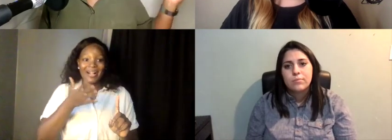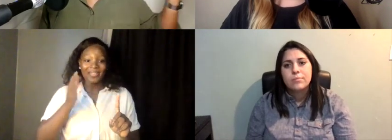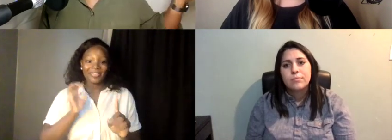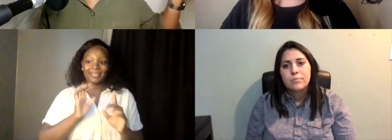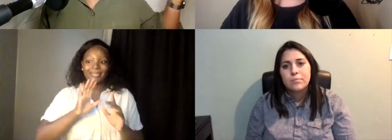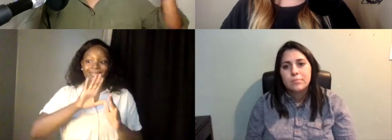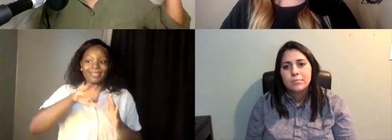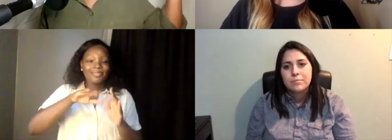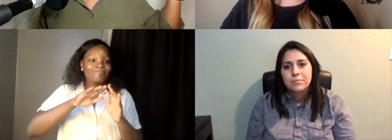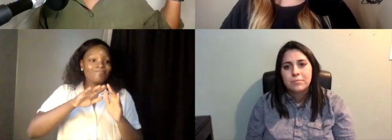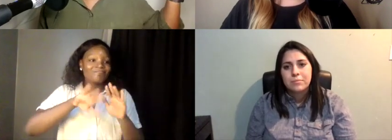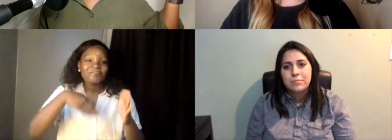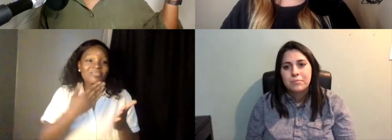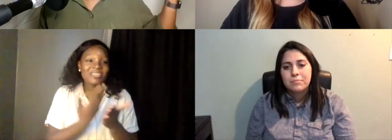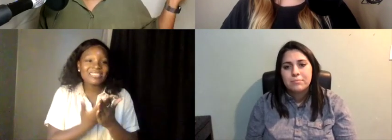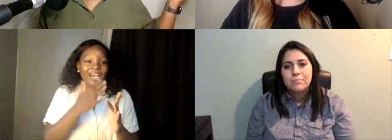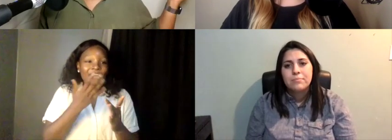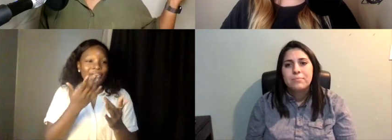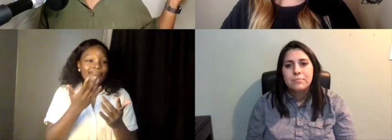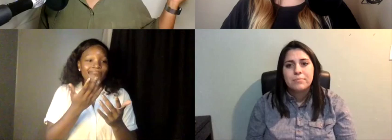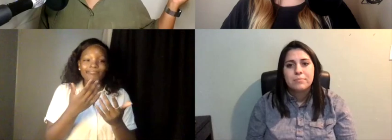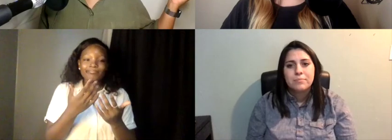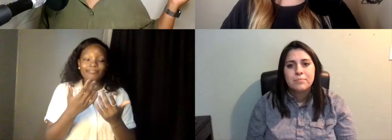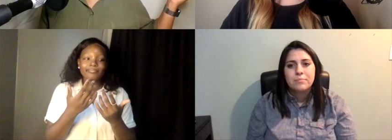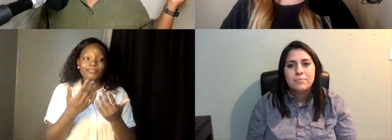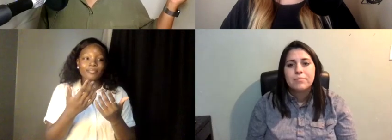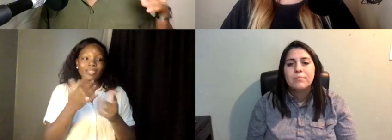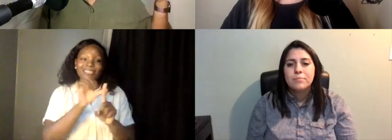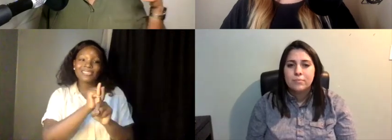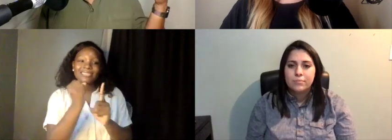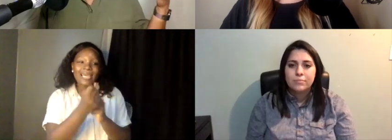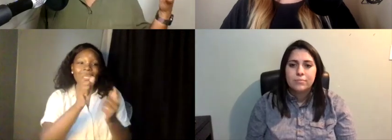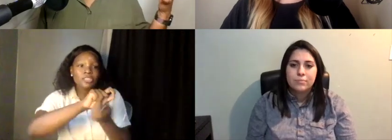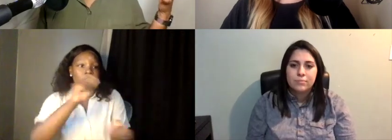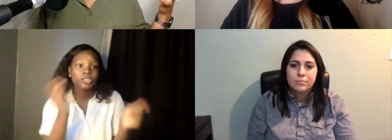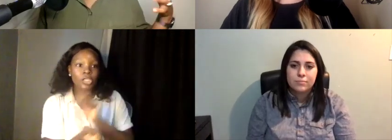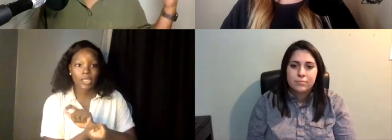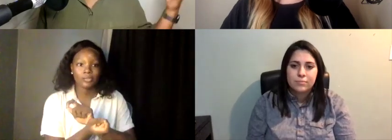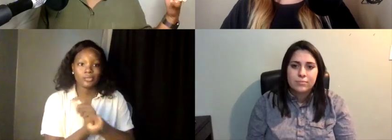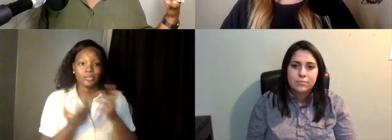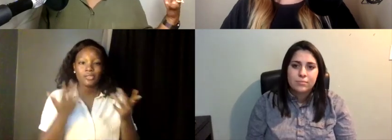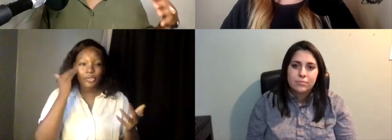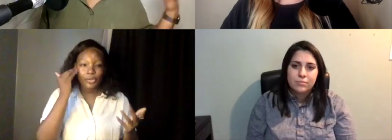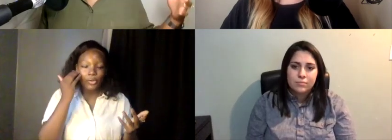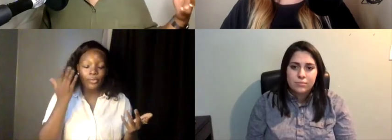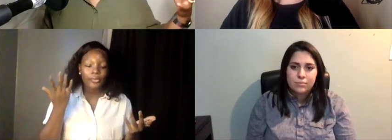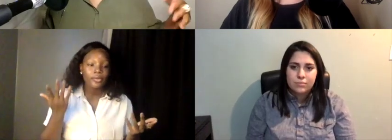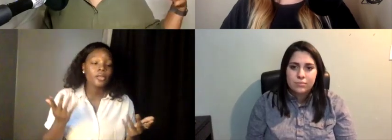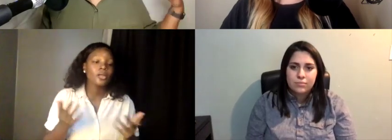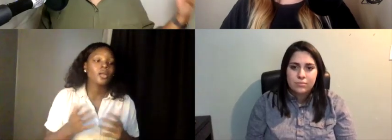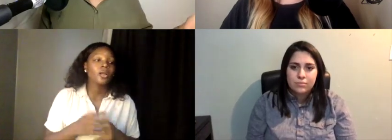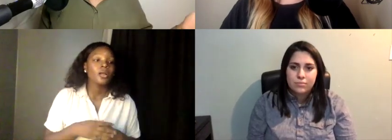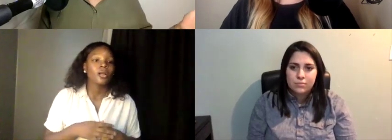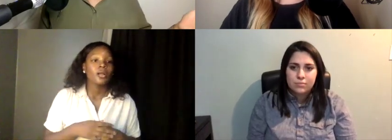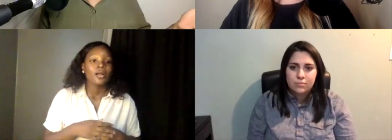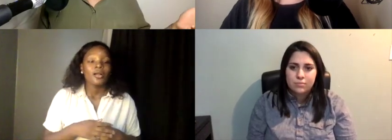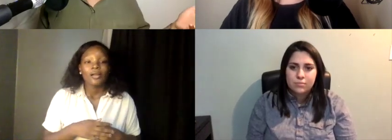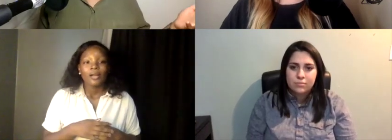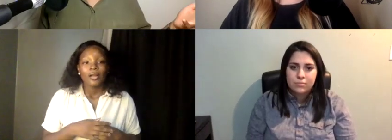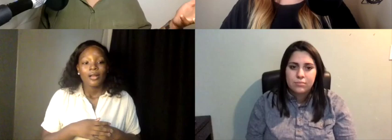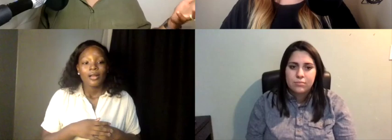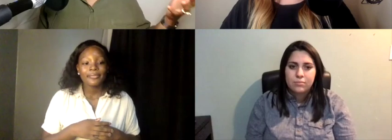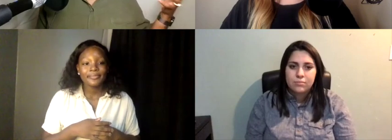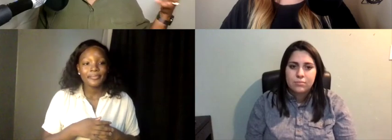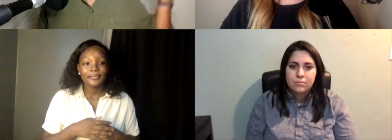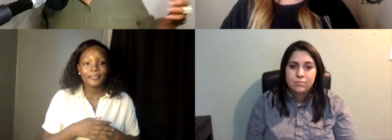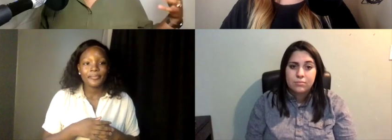can't name the amount of times that I've been told, you know, I'm so glad that, like, they went for, you know, diversity. Like, I'm so glad that, you